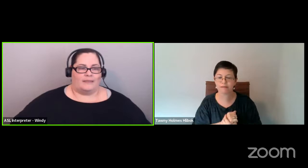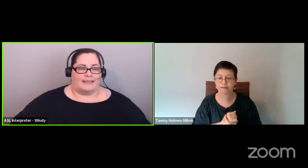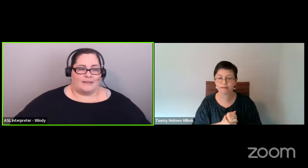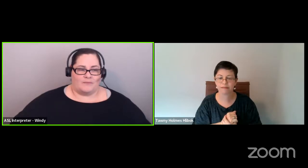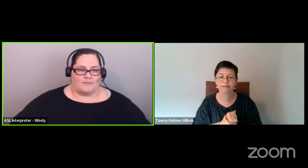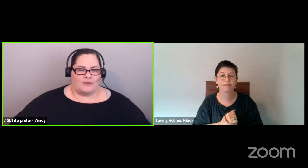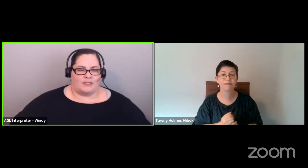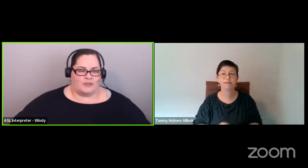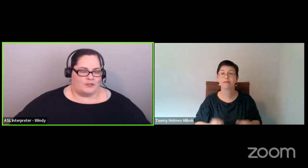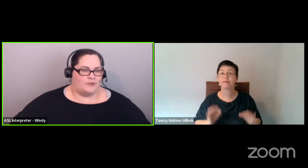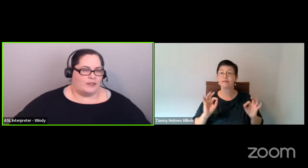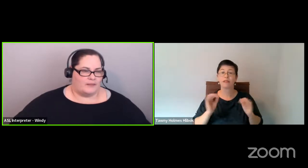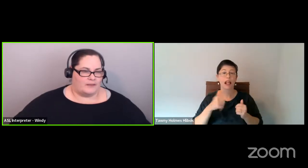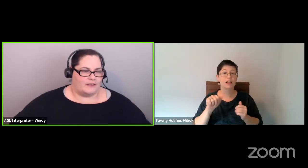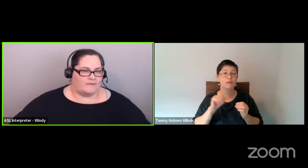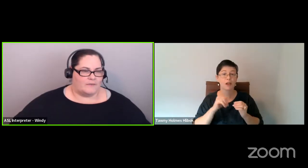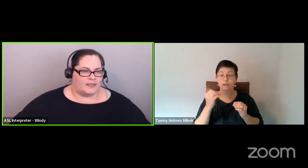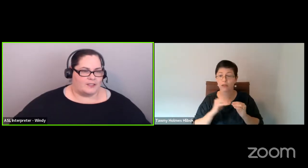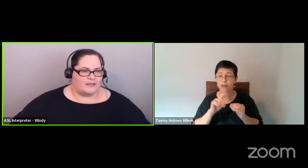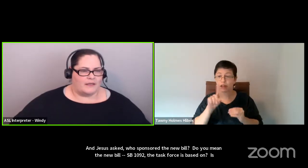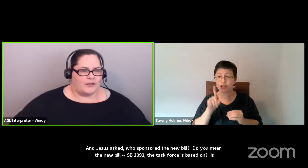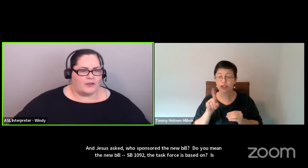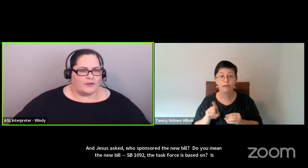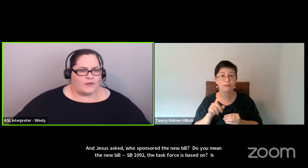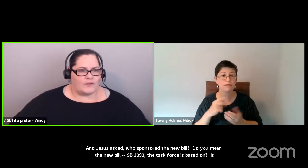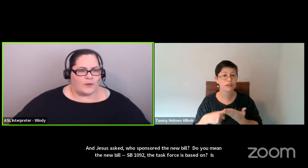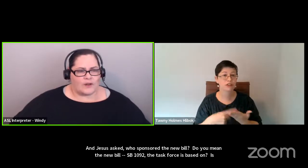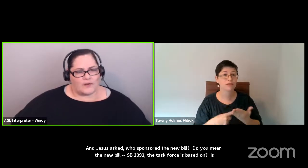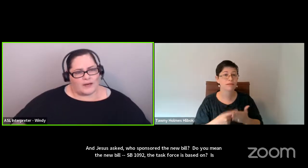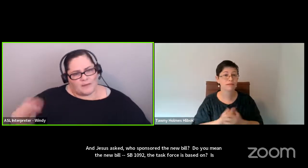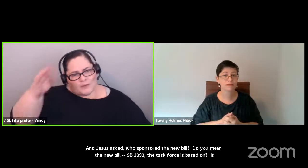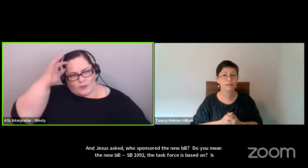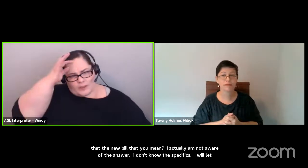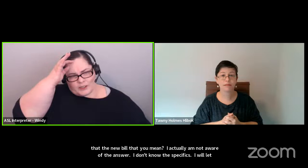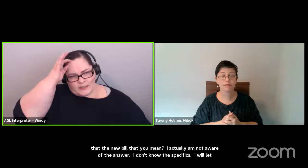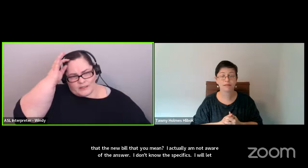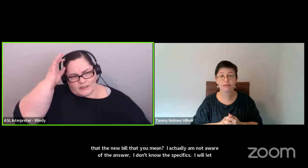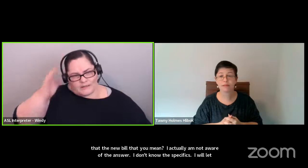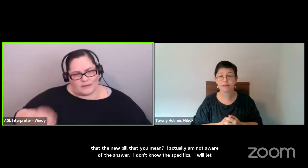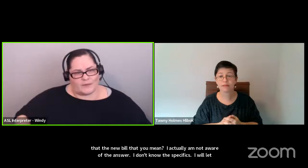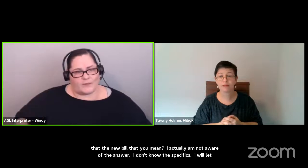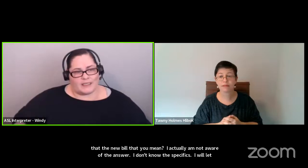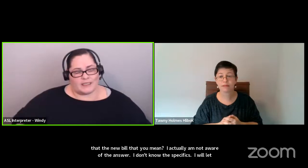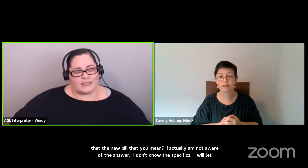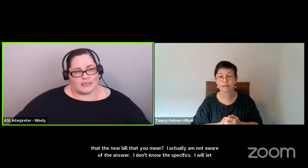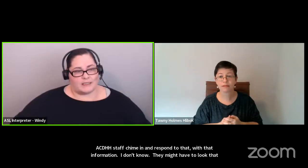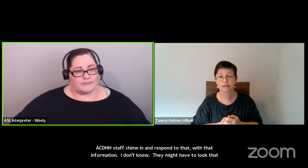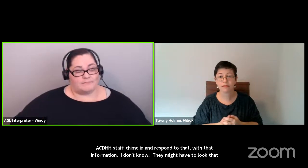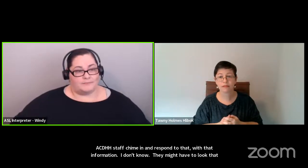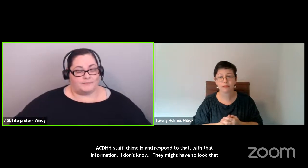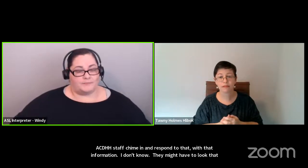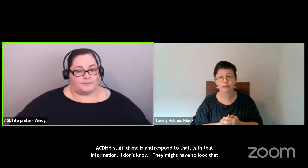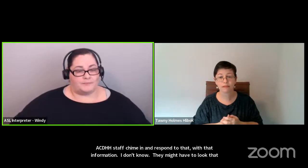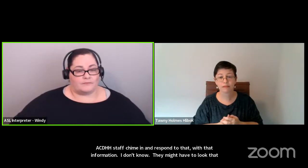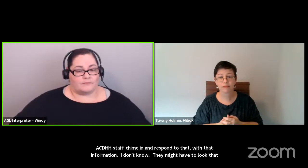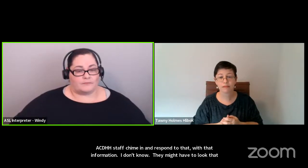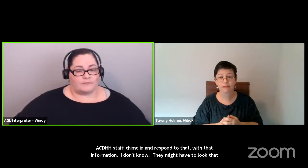I will let them reach out to you directly with that information. So are there any more questions that we need to discuss?